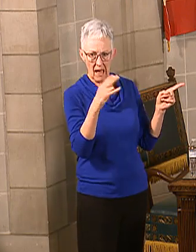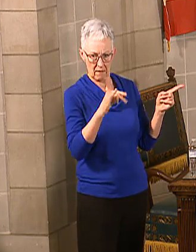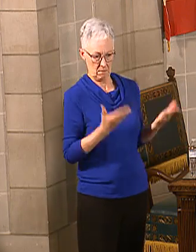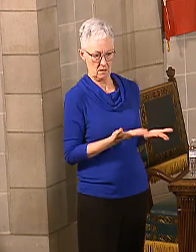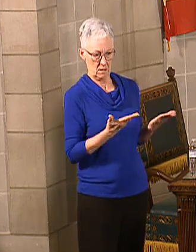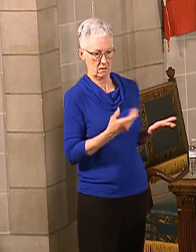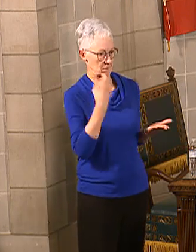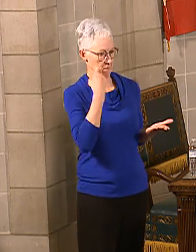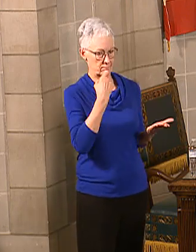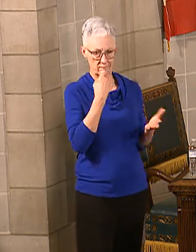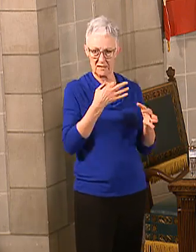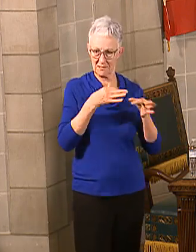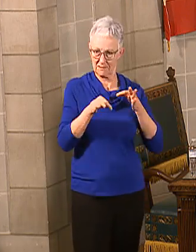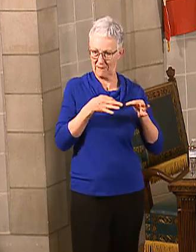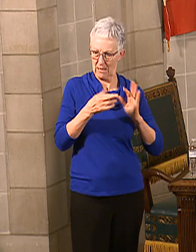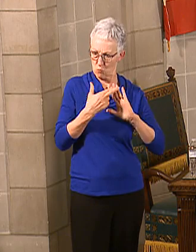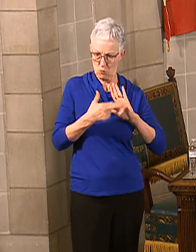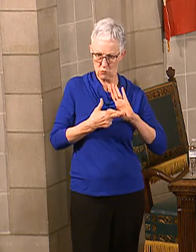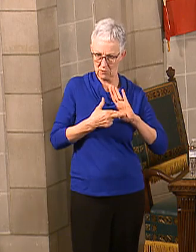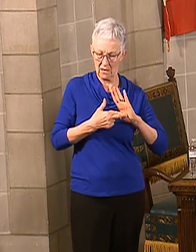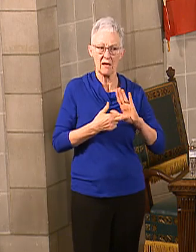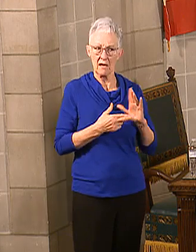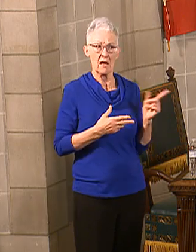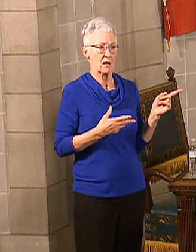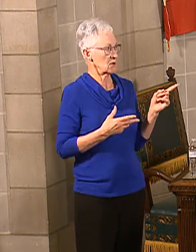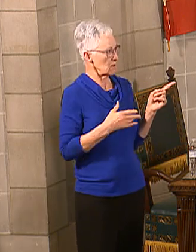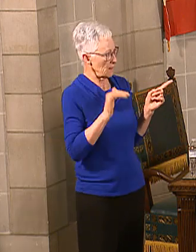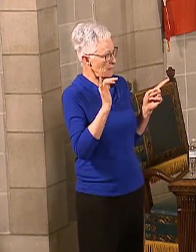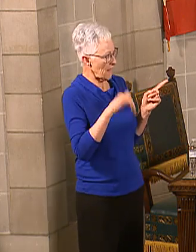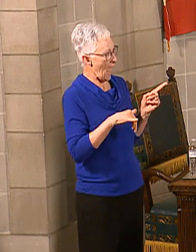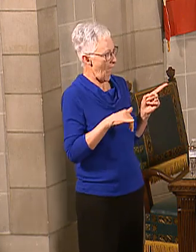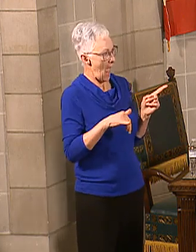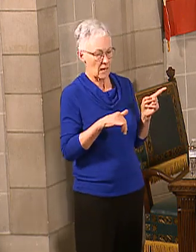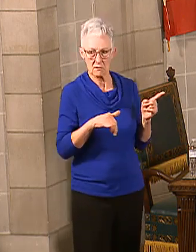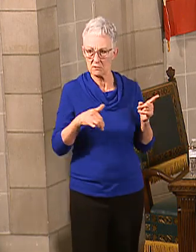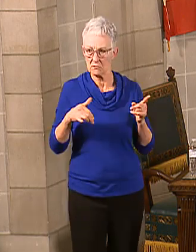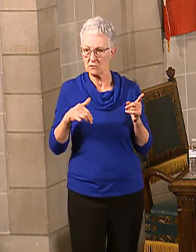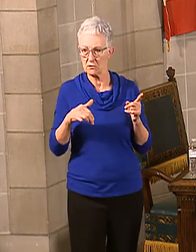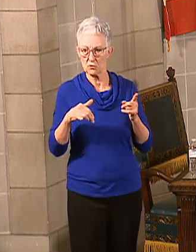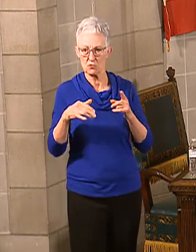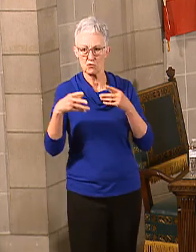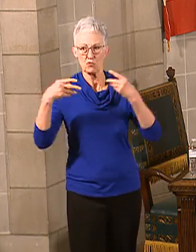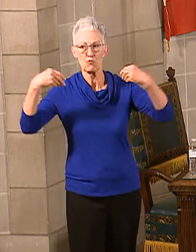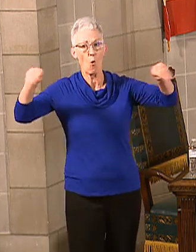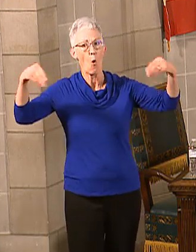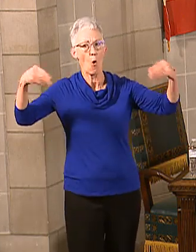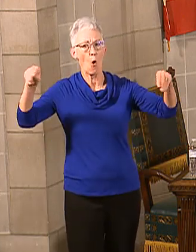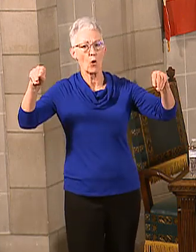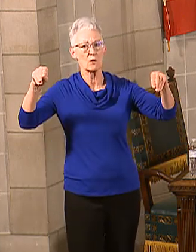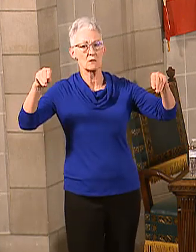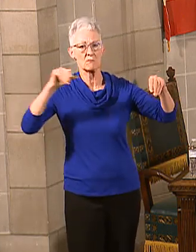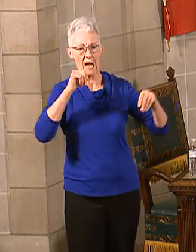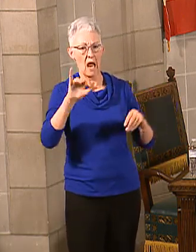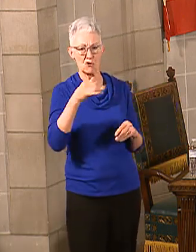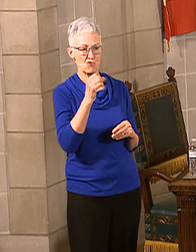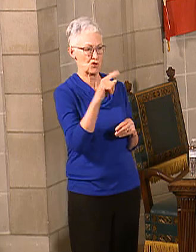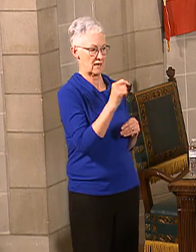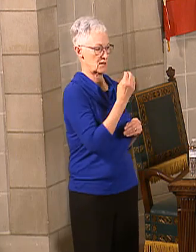that, stores need to be following as well, that almost all of her grocers are following. And so when it comes to those